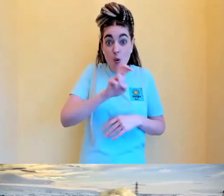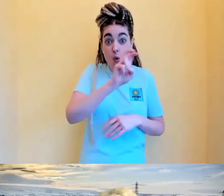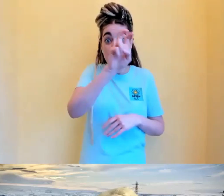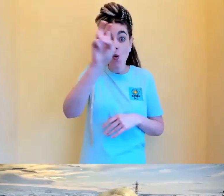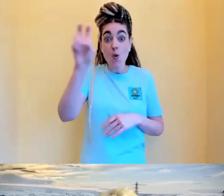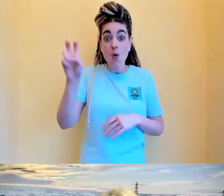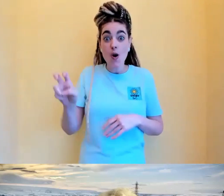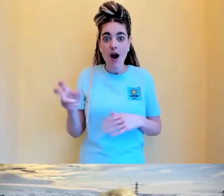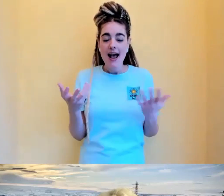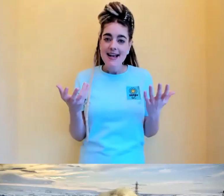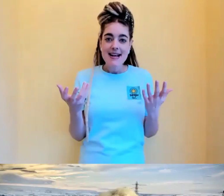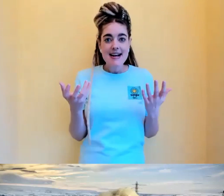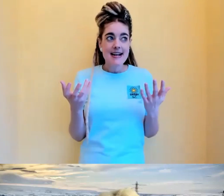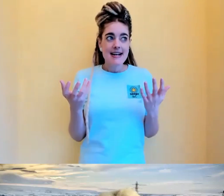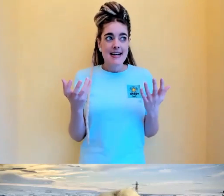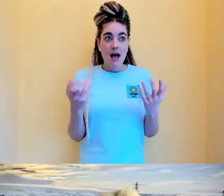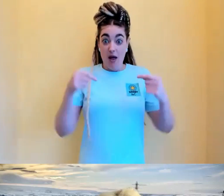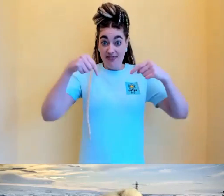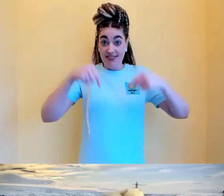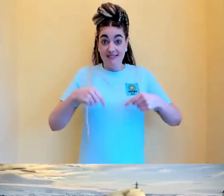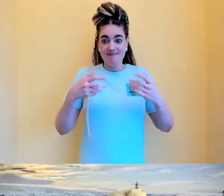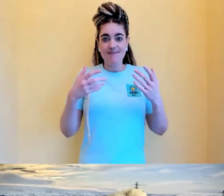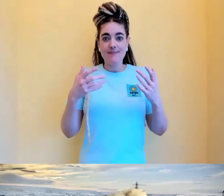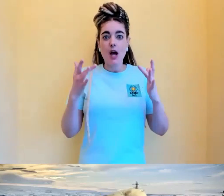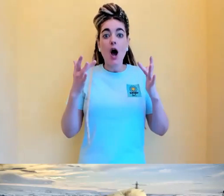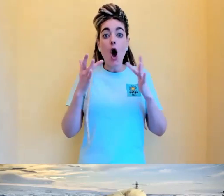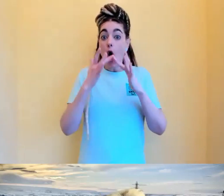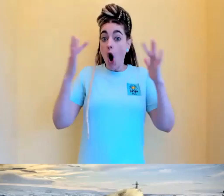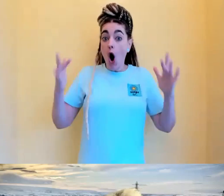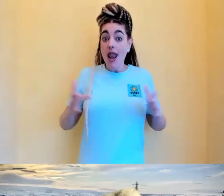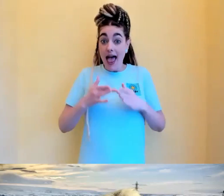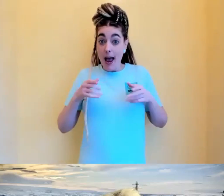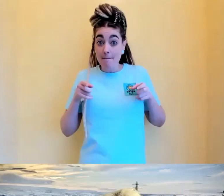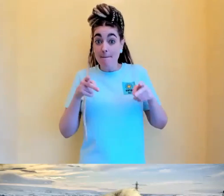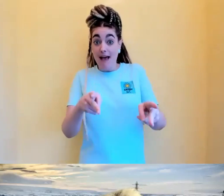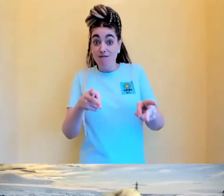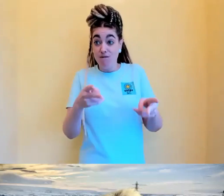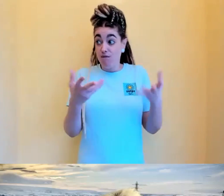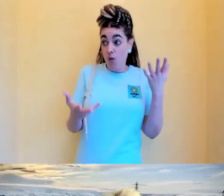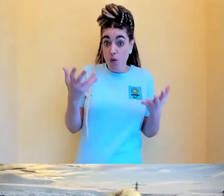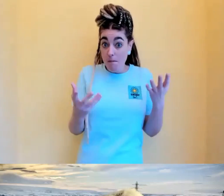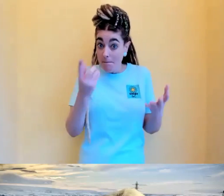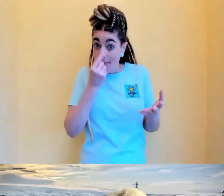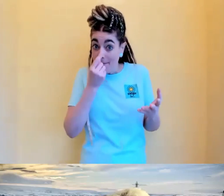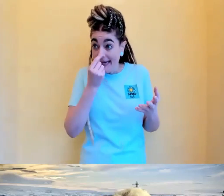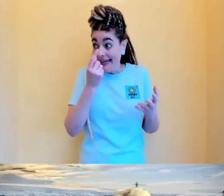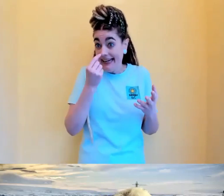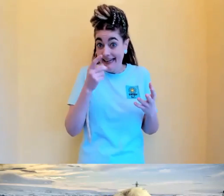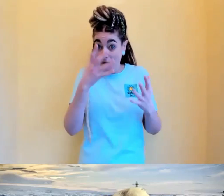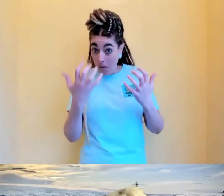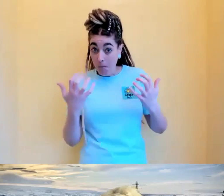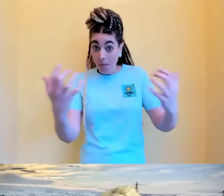But again, I think this platform, hopefully someone watching could support me